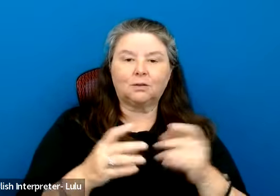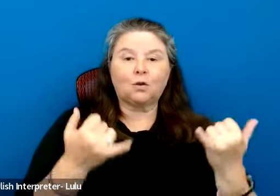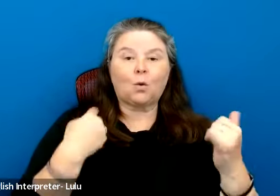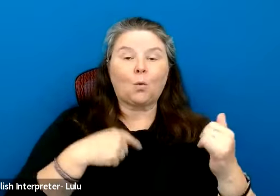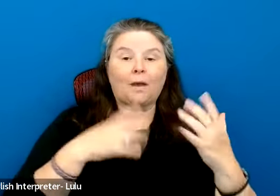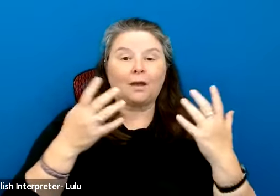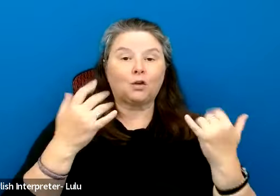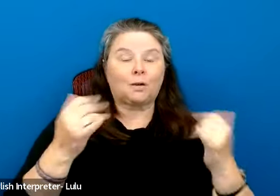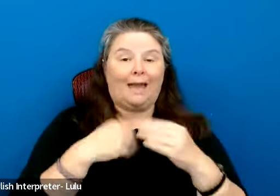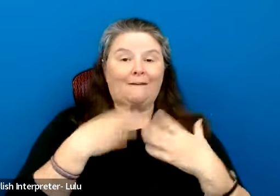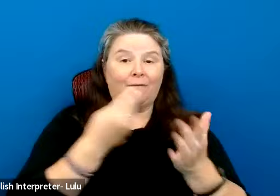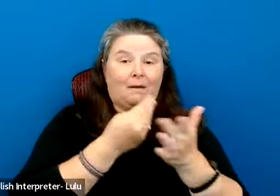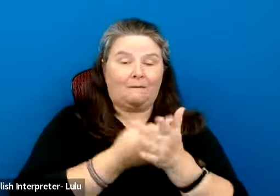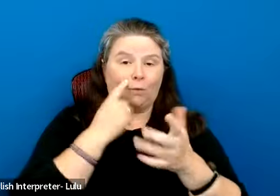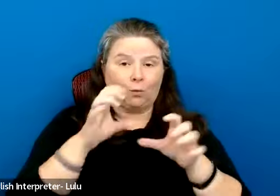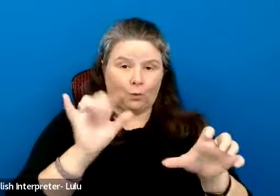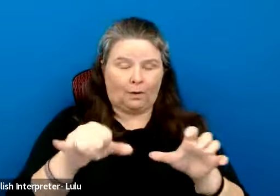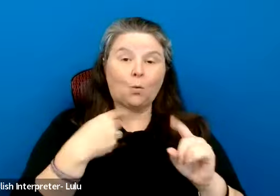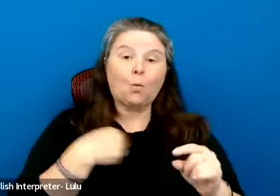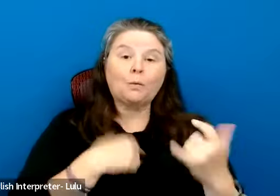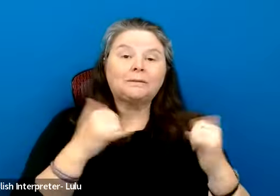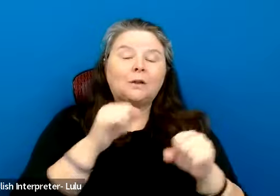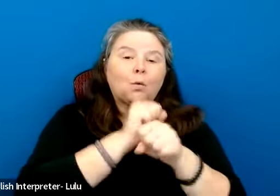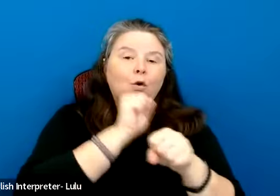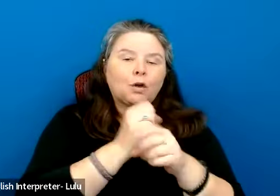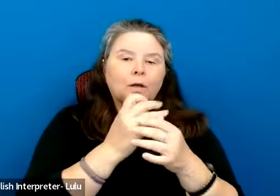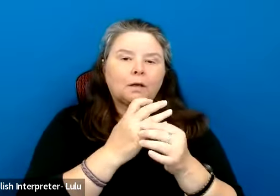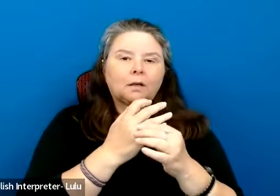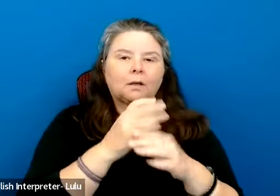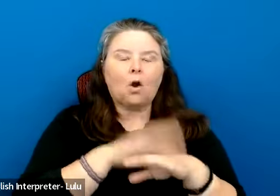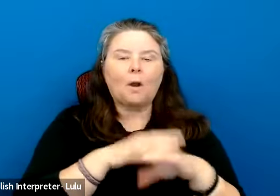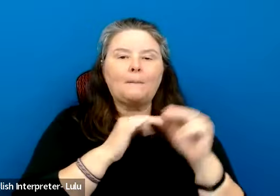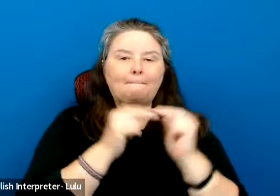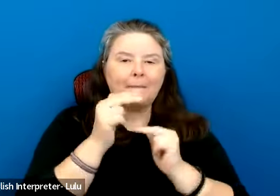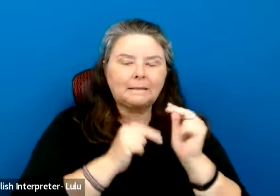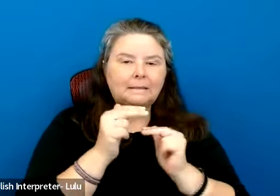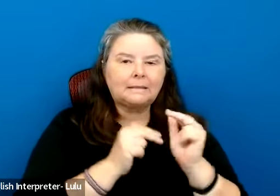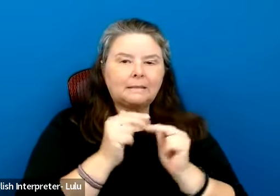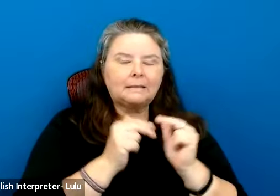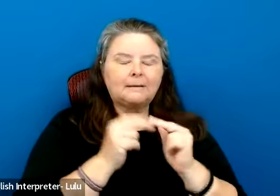the funds to do that. So we're still working on building